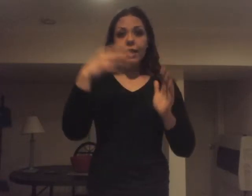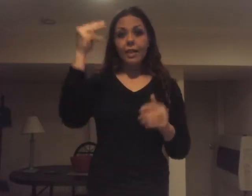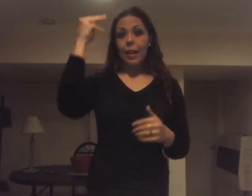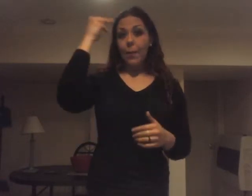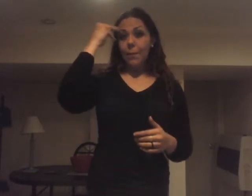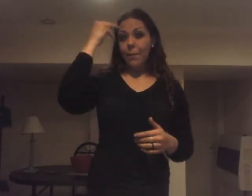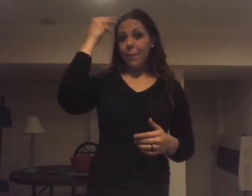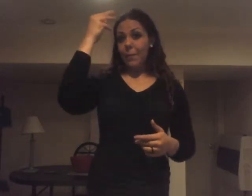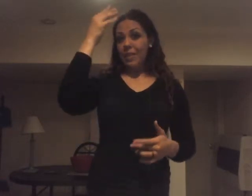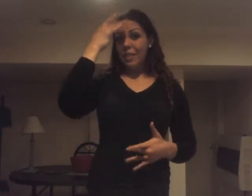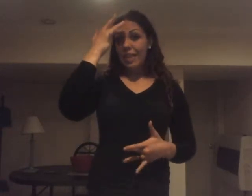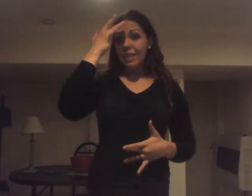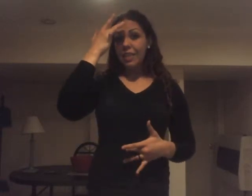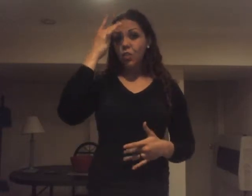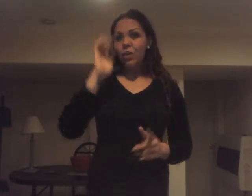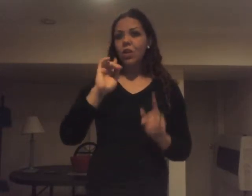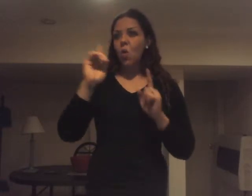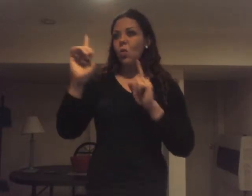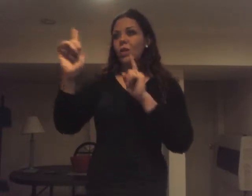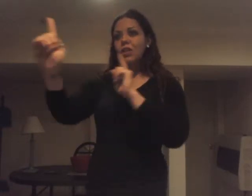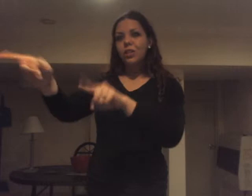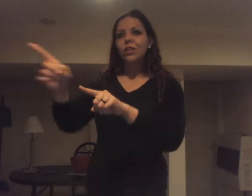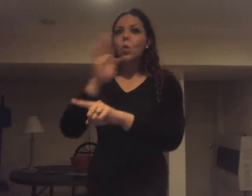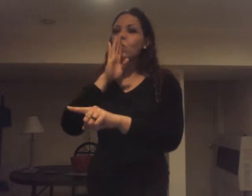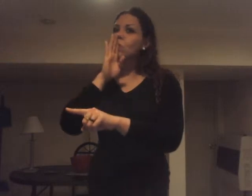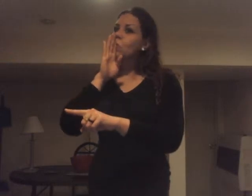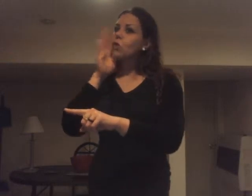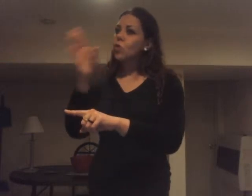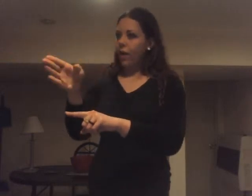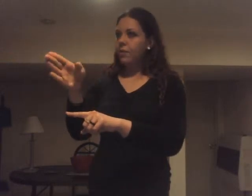we go straight to drug treatments and so on, rather than considering